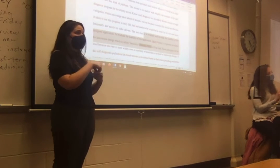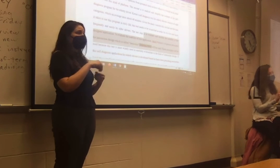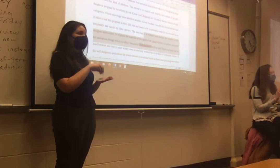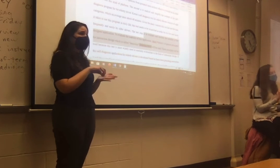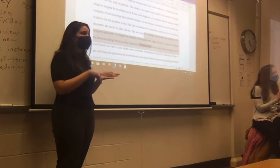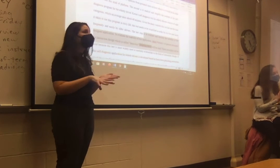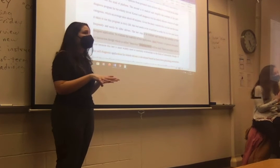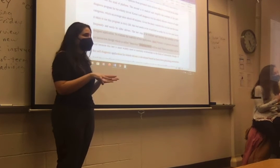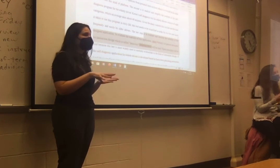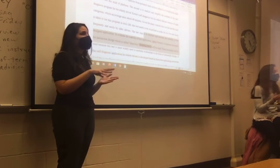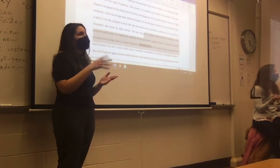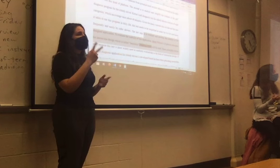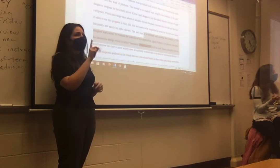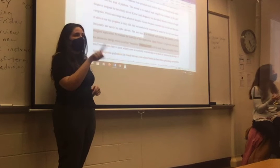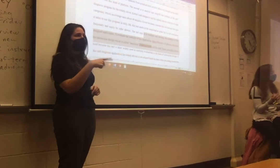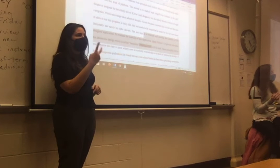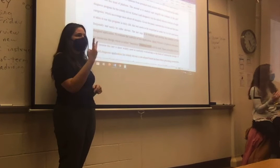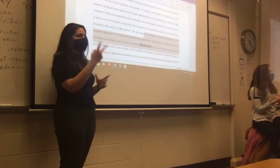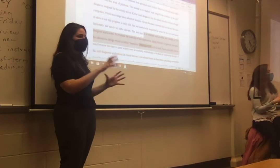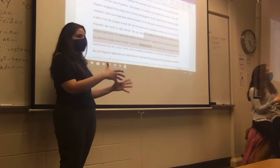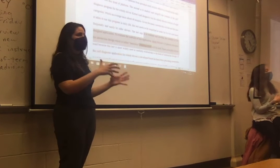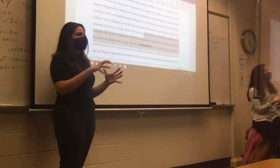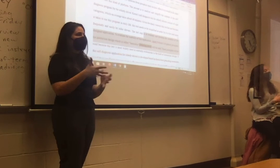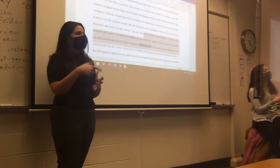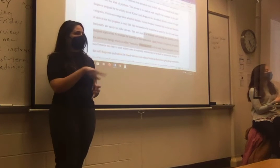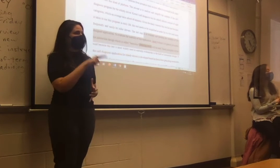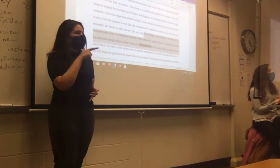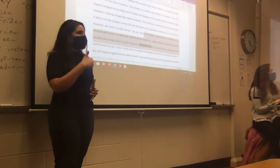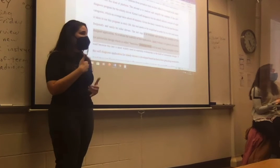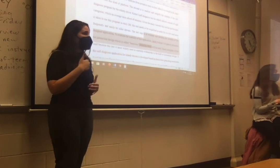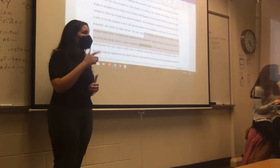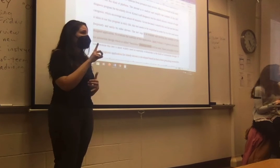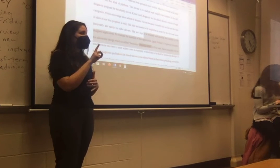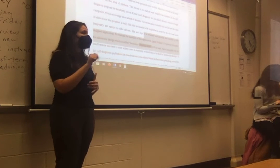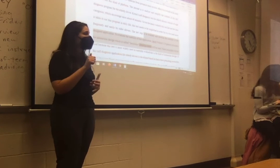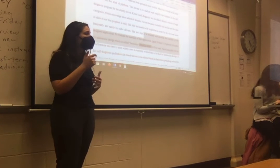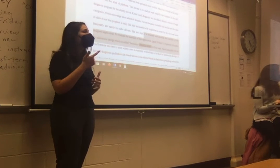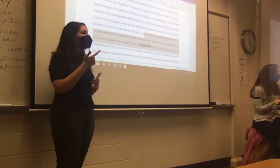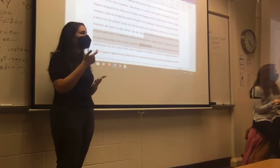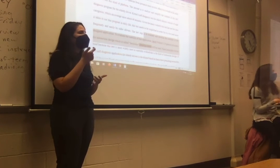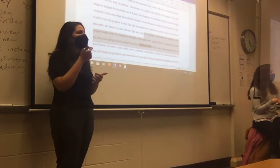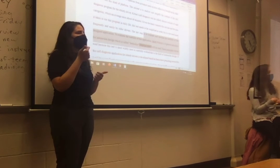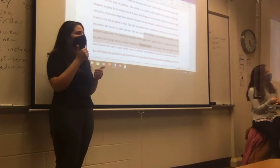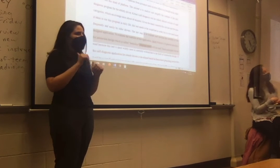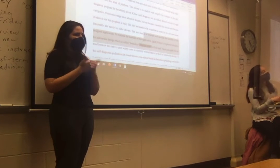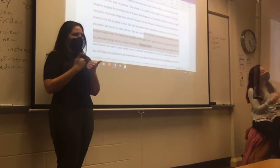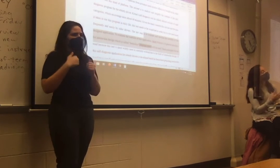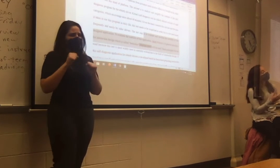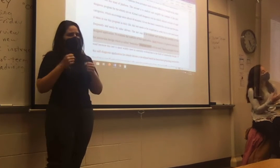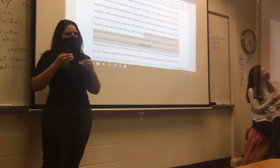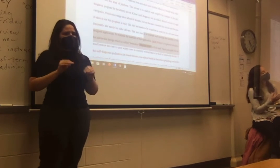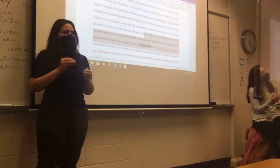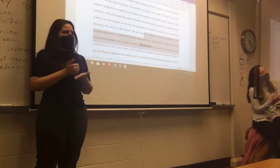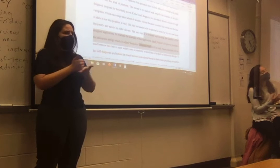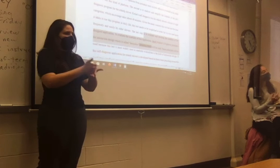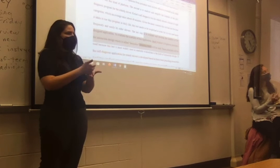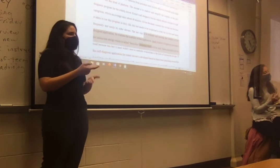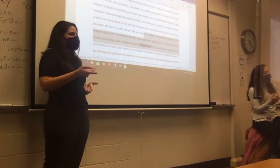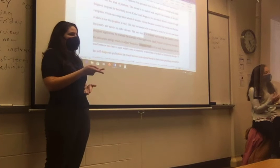of autistic students is enough to see what helps reduce their anxiety, right? Or if you want to see